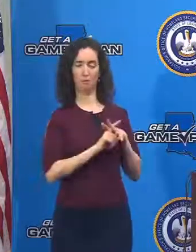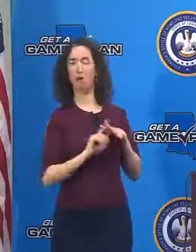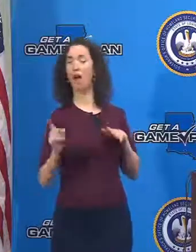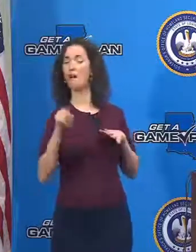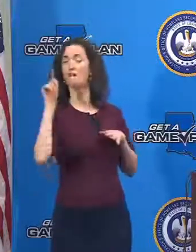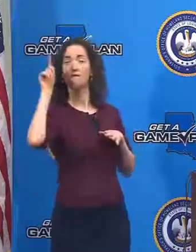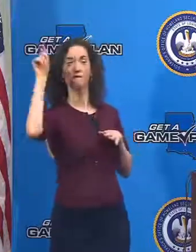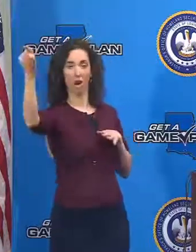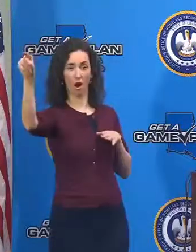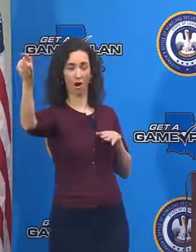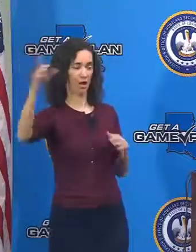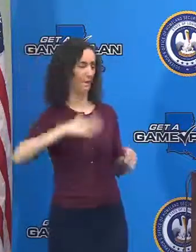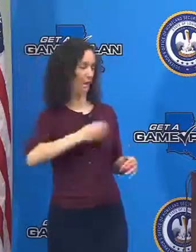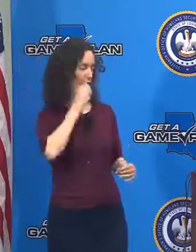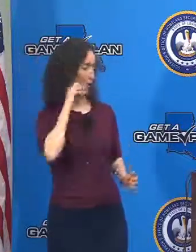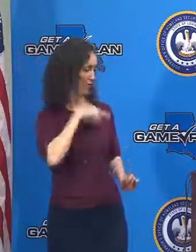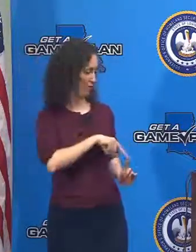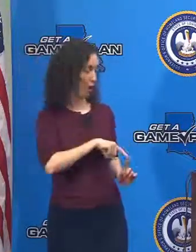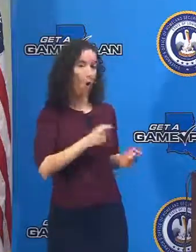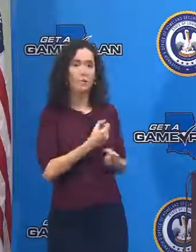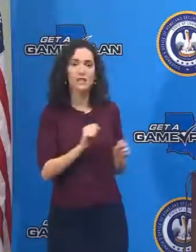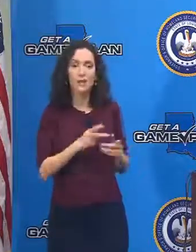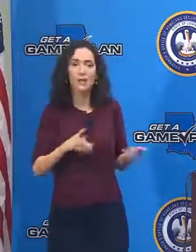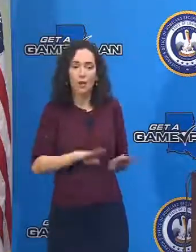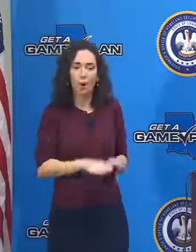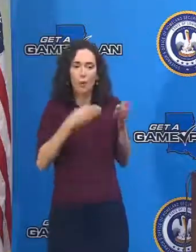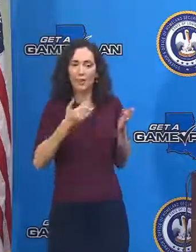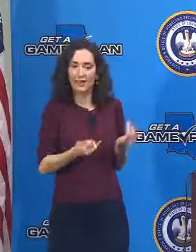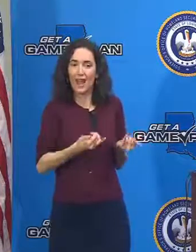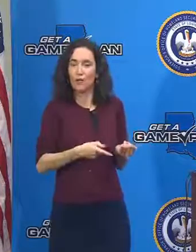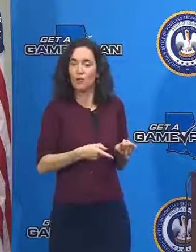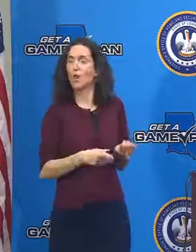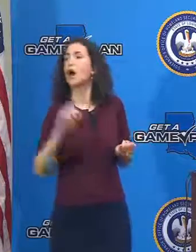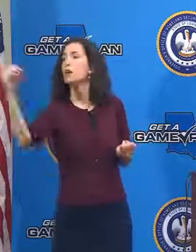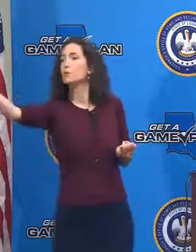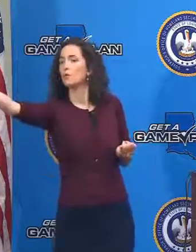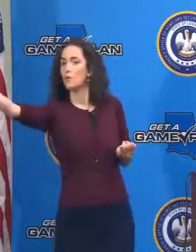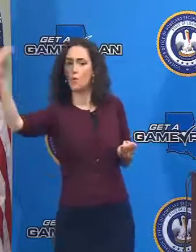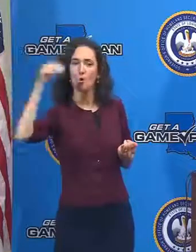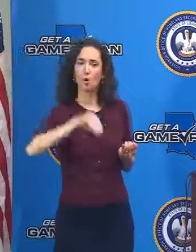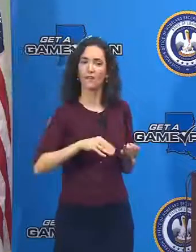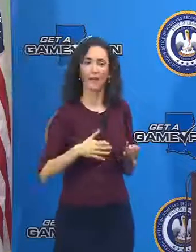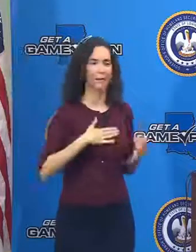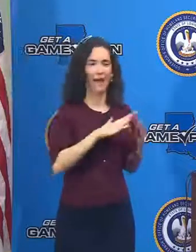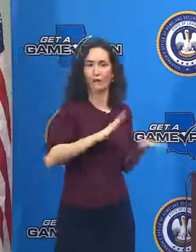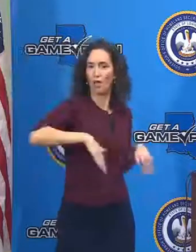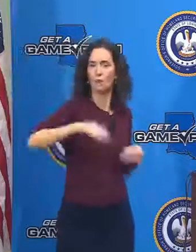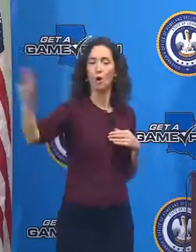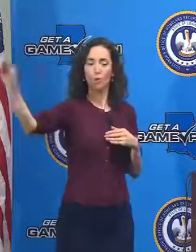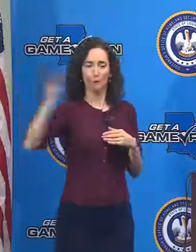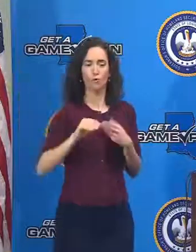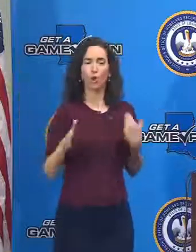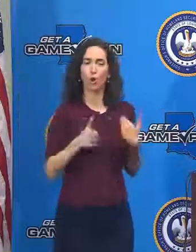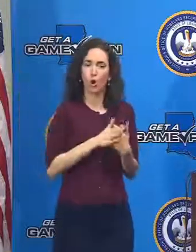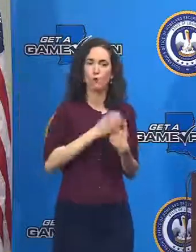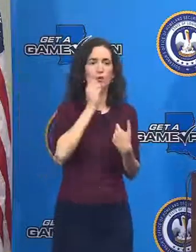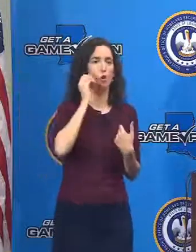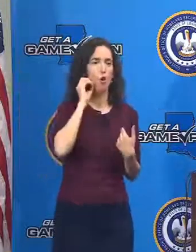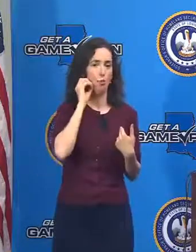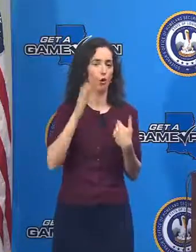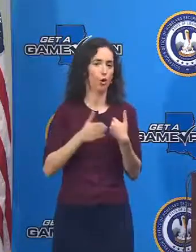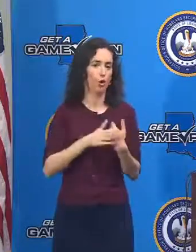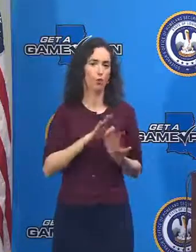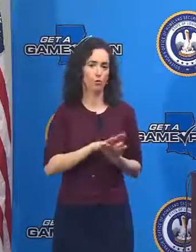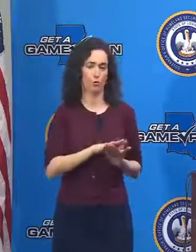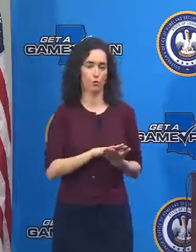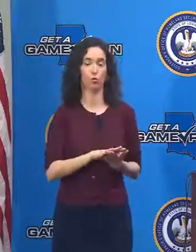can be closer to their homes and their schools. If you have any questions about sheltering, the easiest thing to